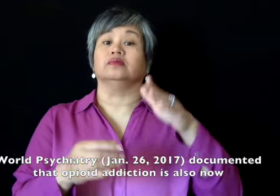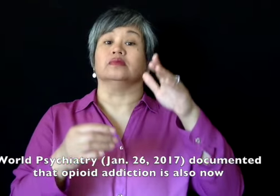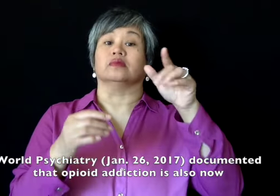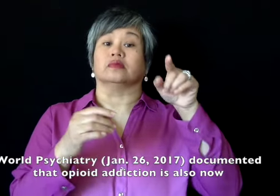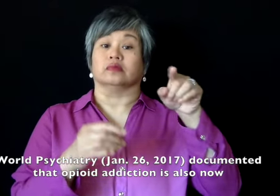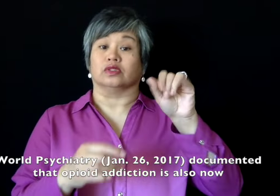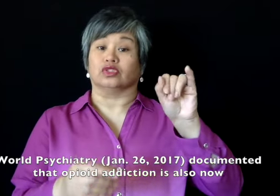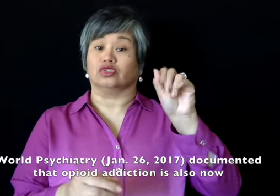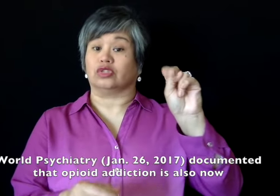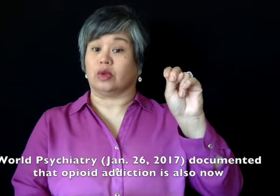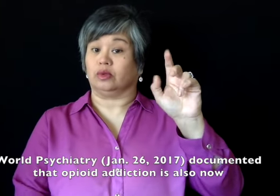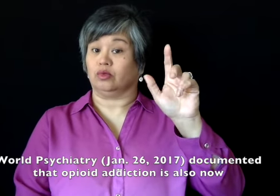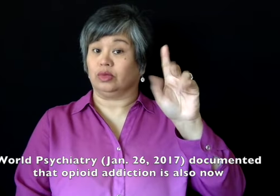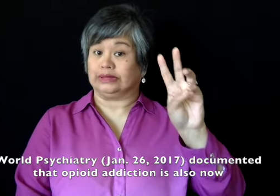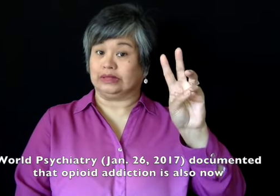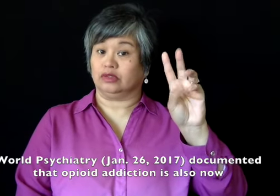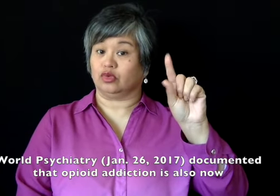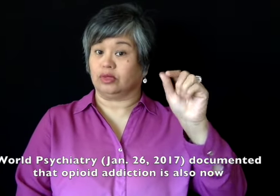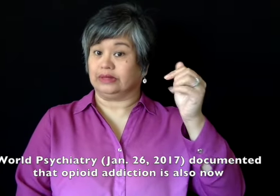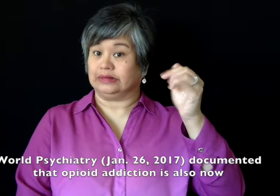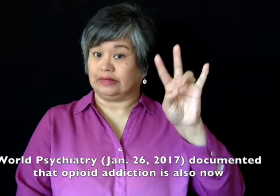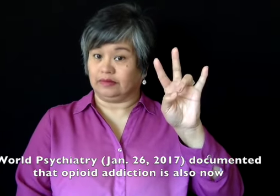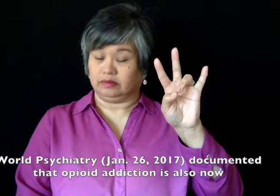2017, documented that opiate addiction